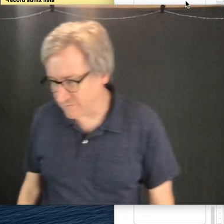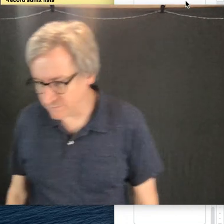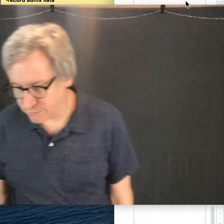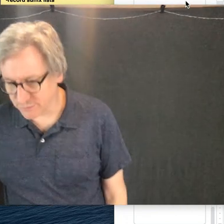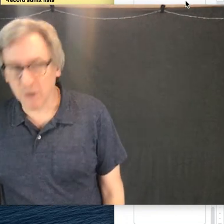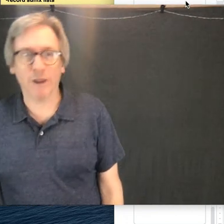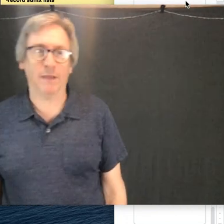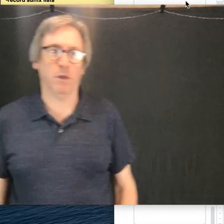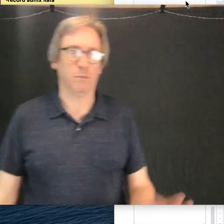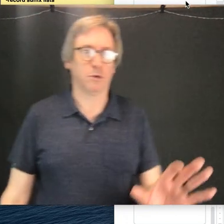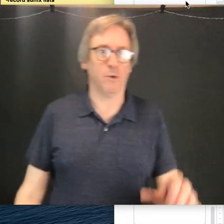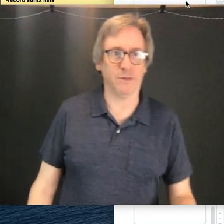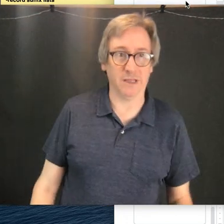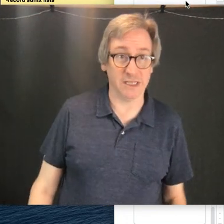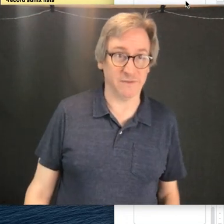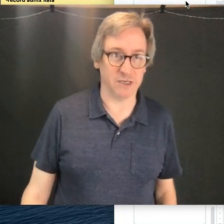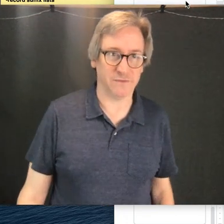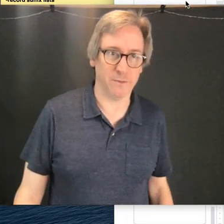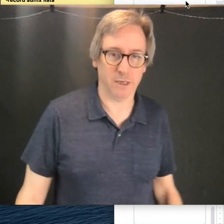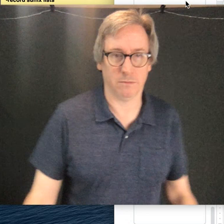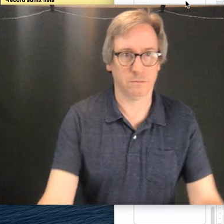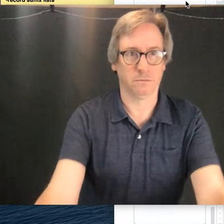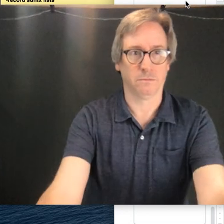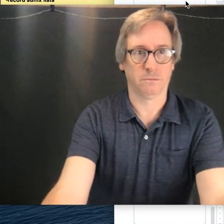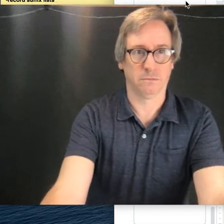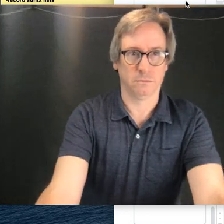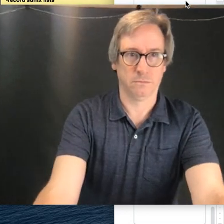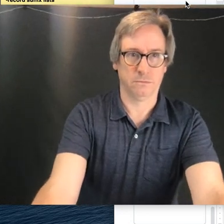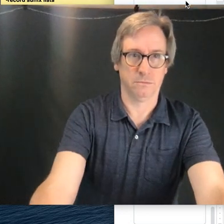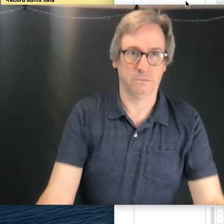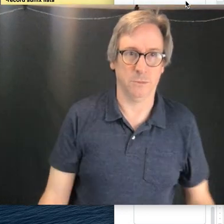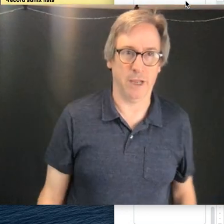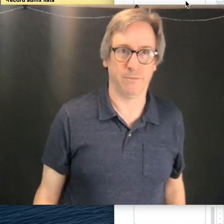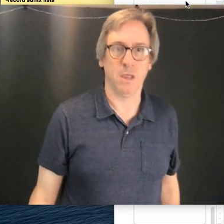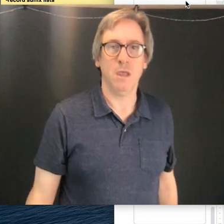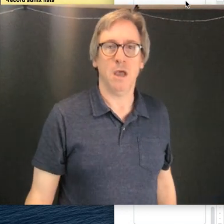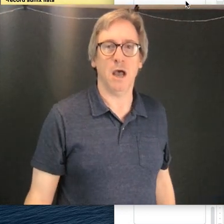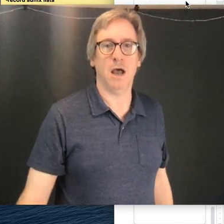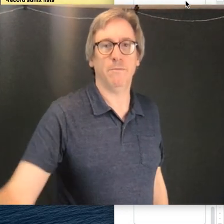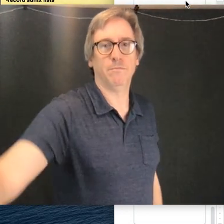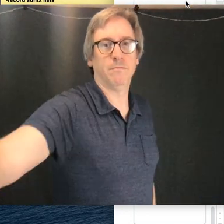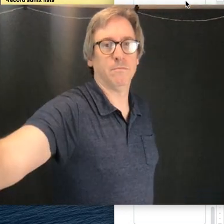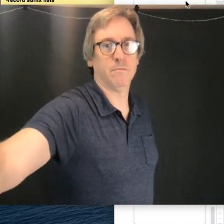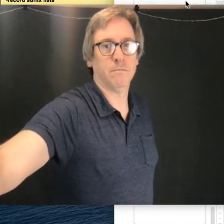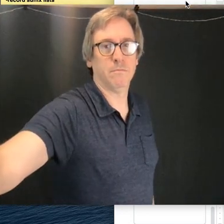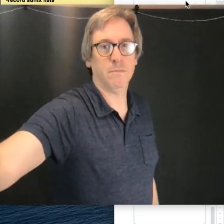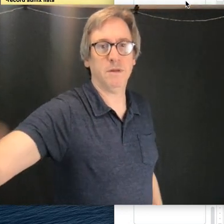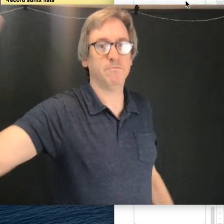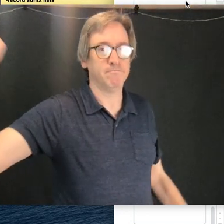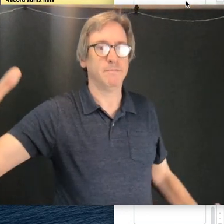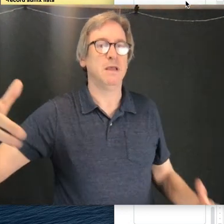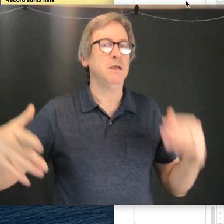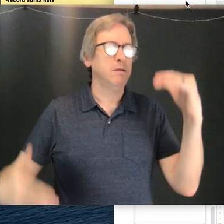Mother of. Okay, well, we're going with the lens flares for a minute. Okay.